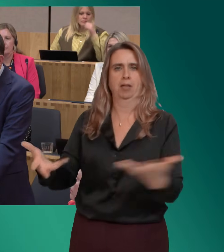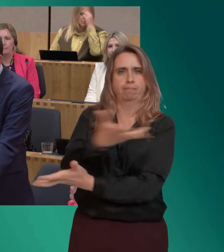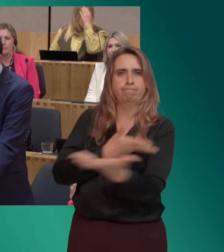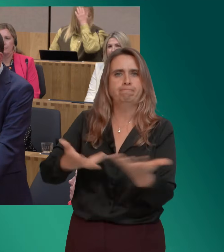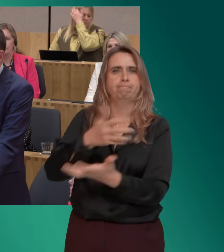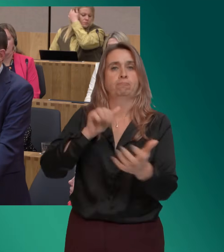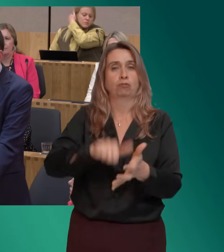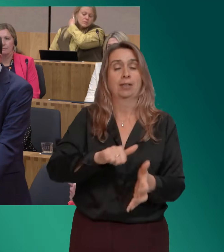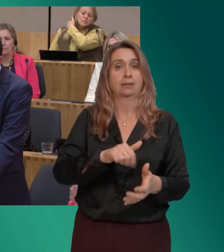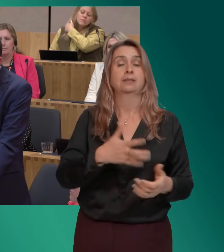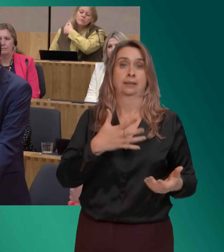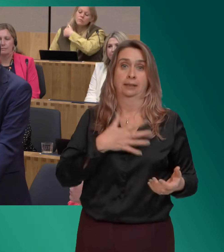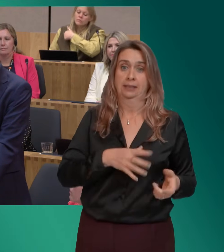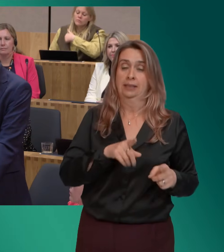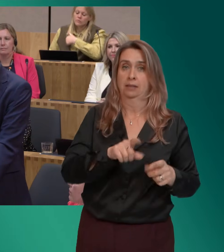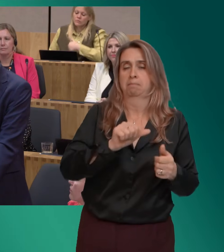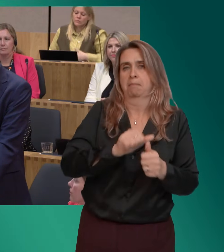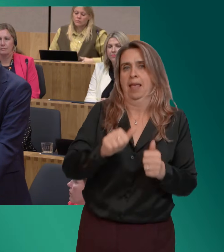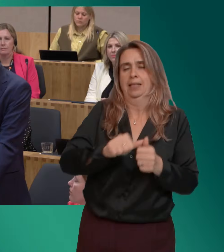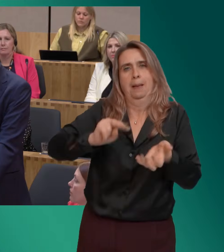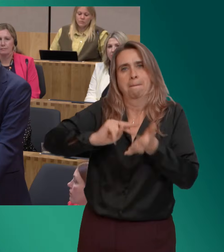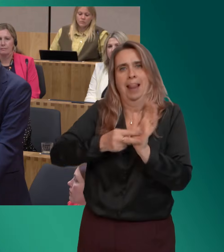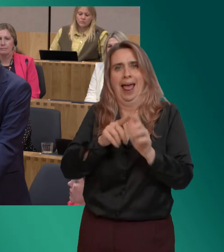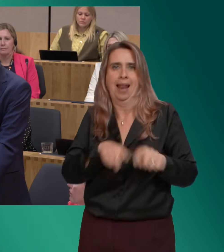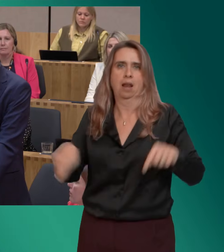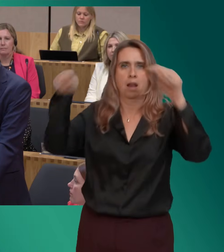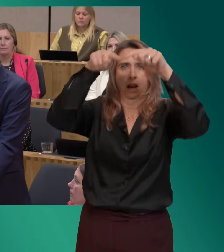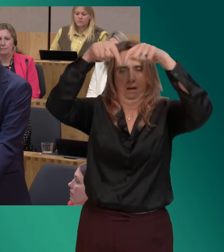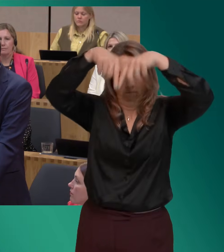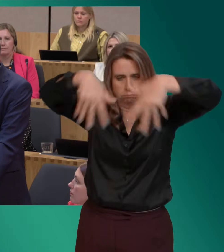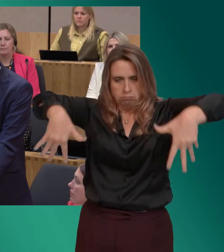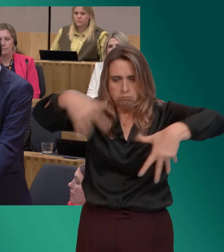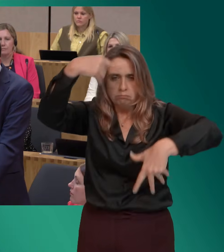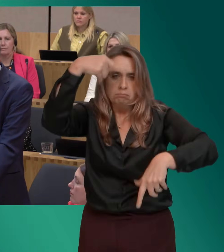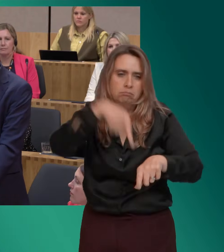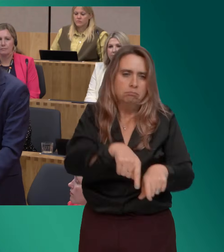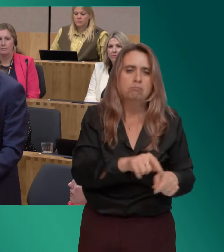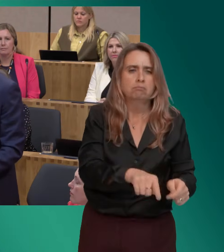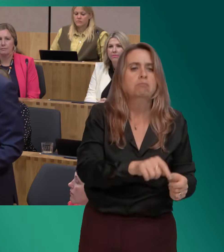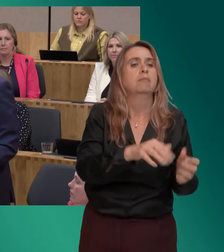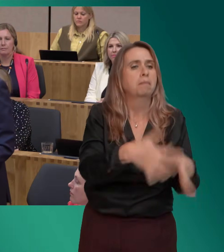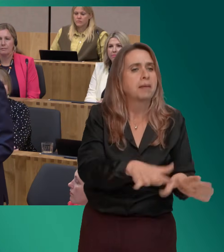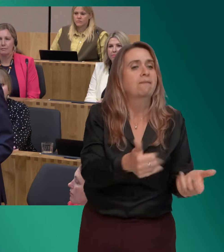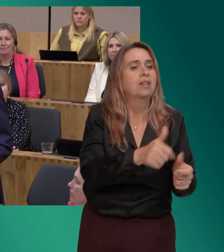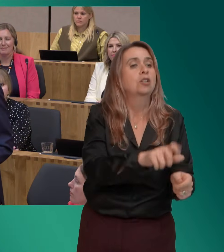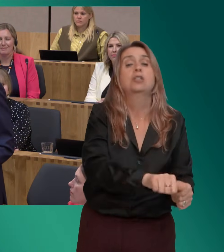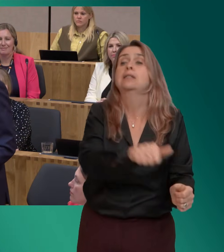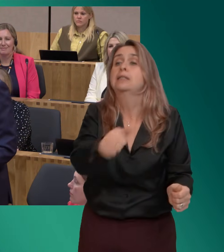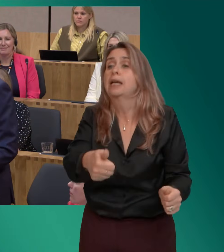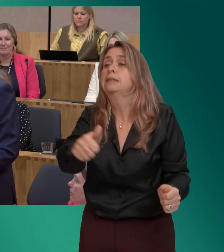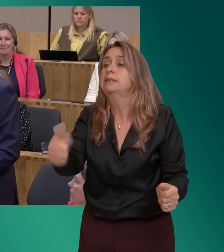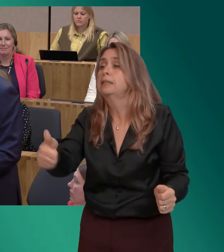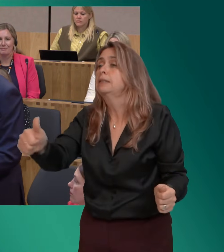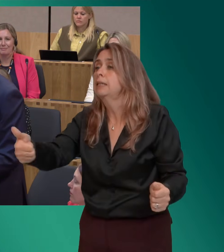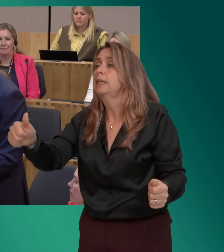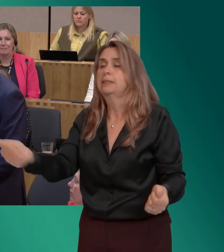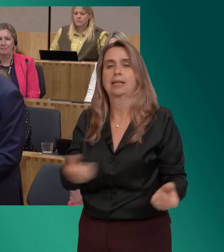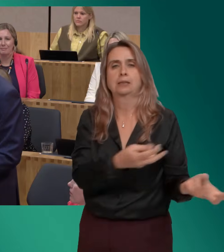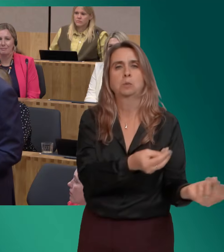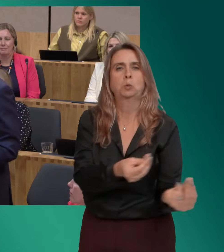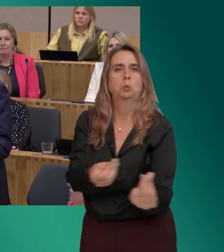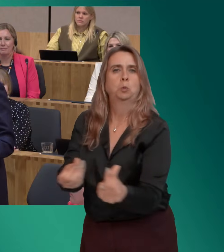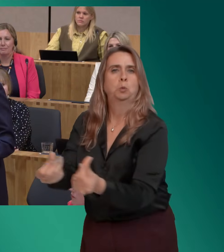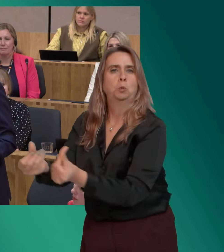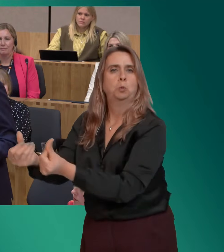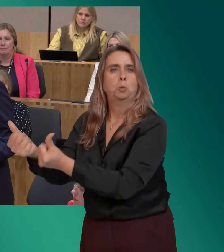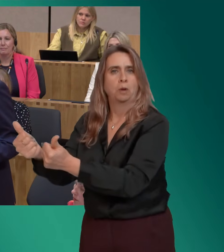example, will include an emphasis on better strategic planning for services in order to facilitate patient flow, drawing on best practice